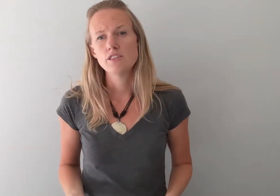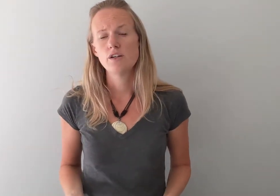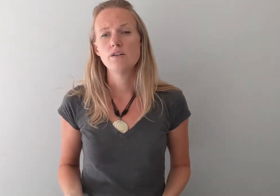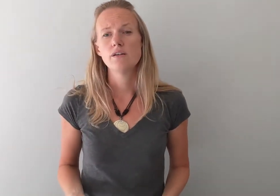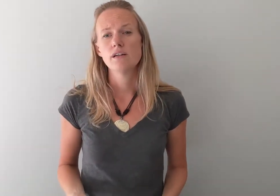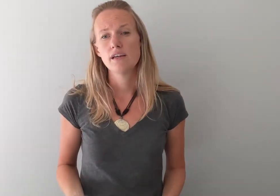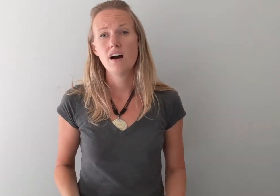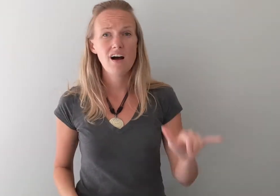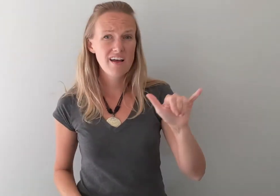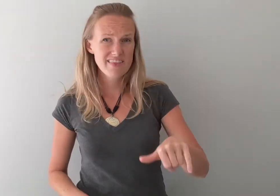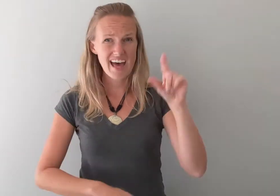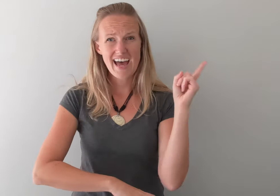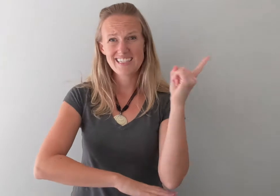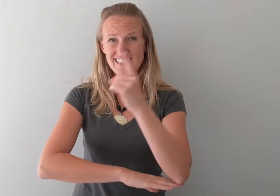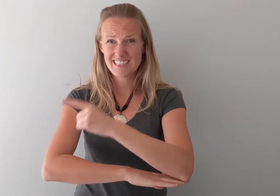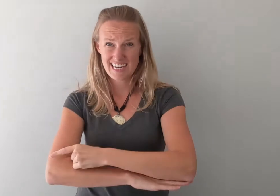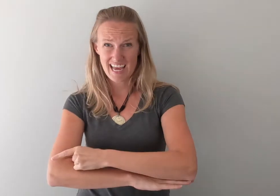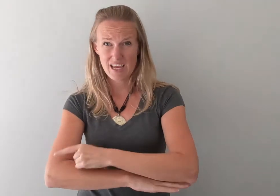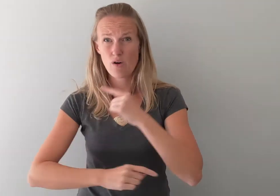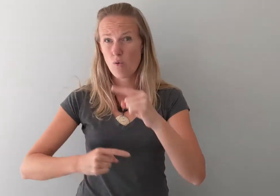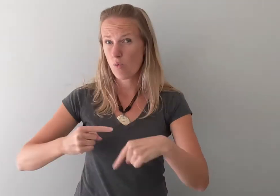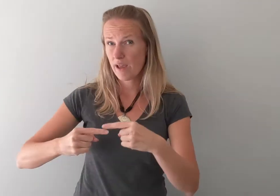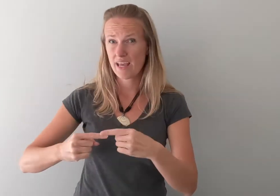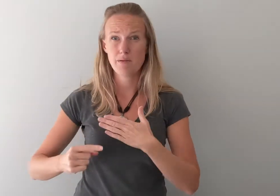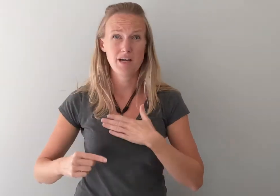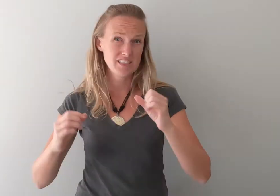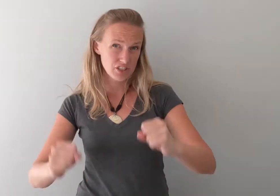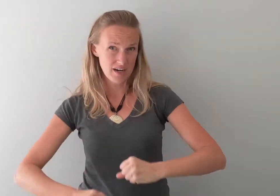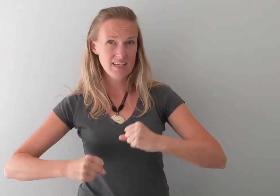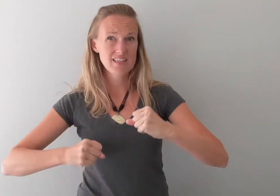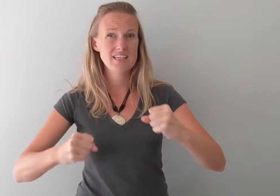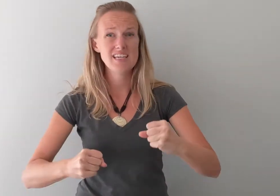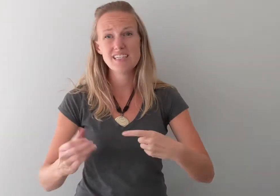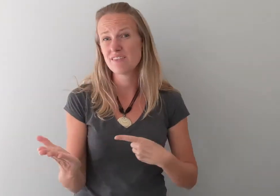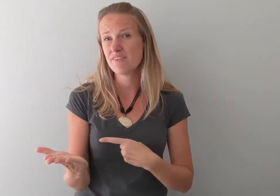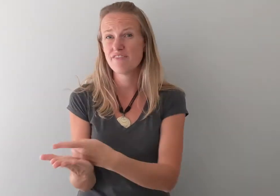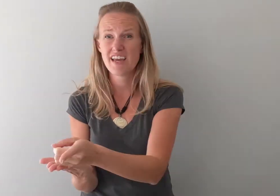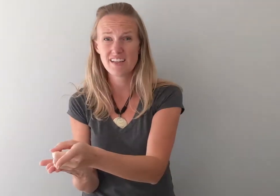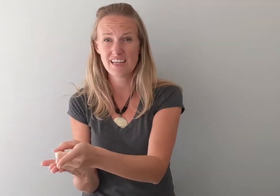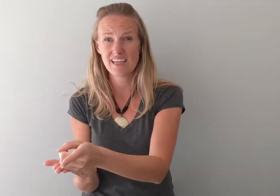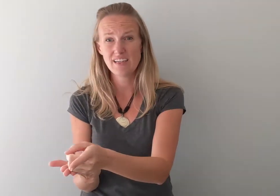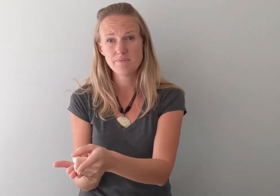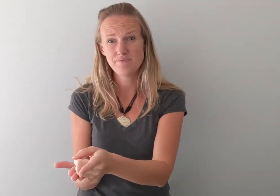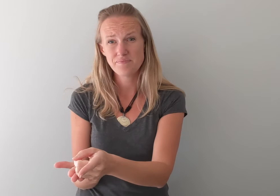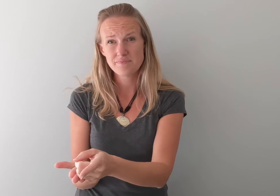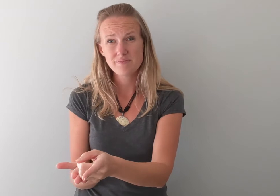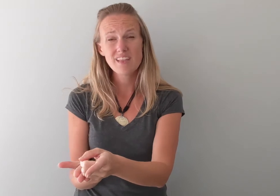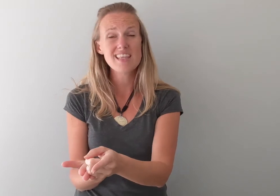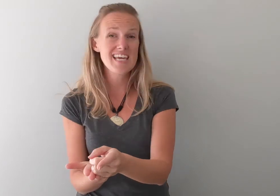So, and on that day, when my strength is failing, the